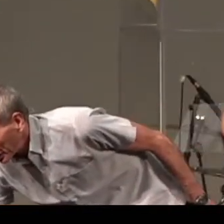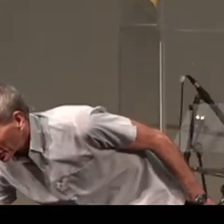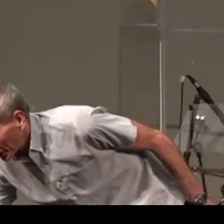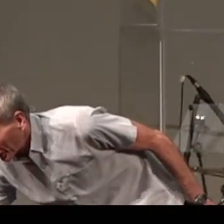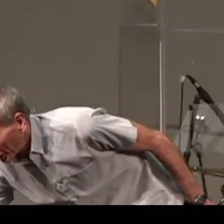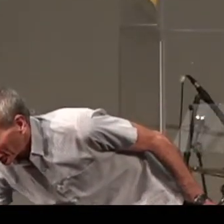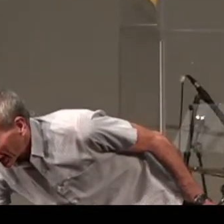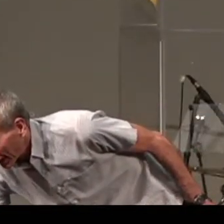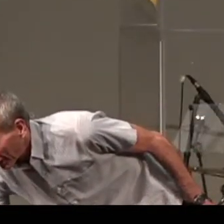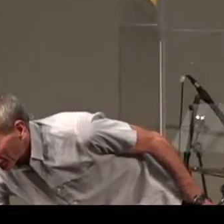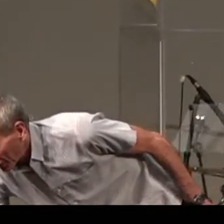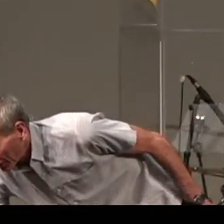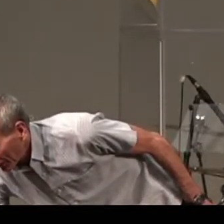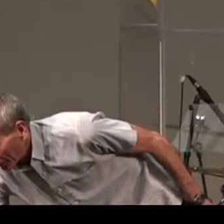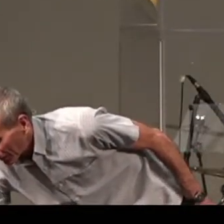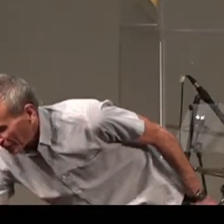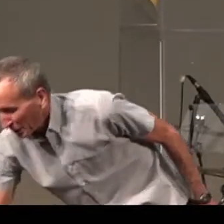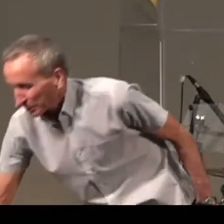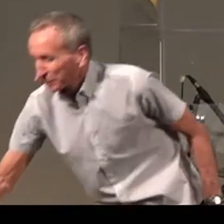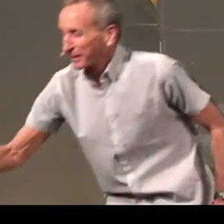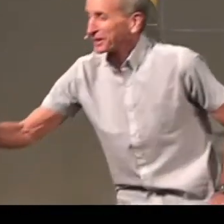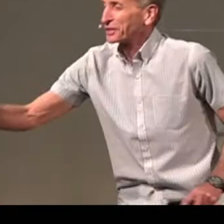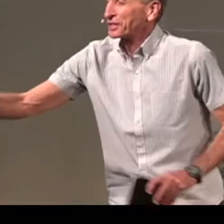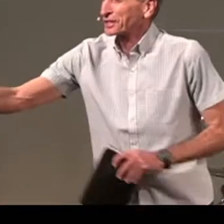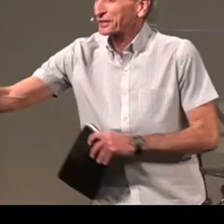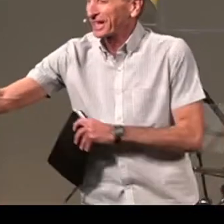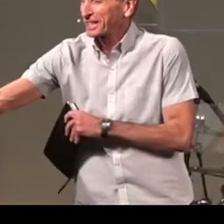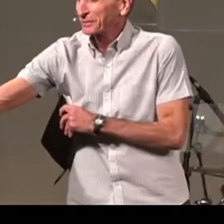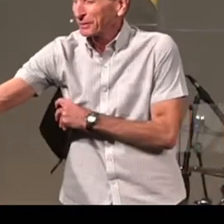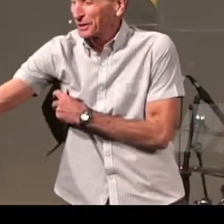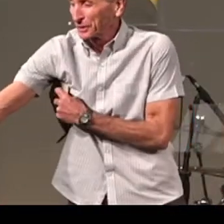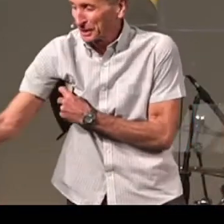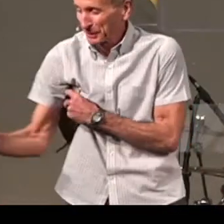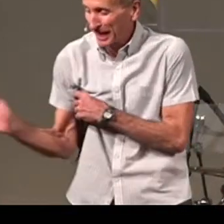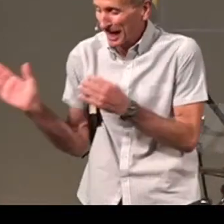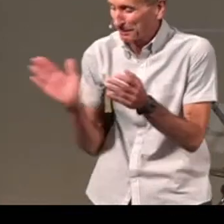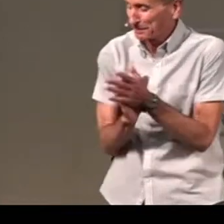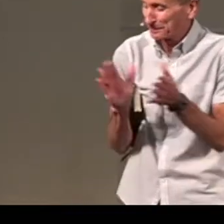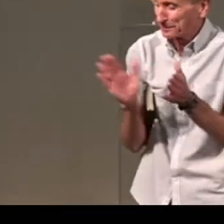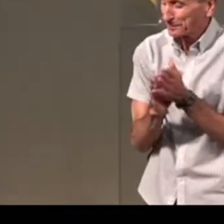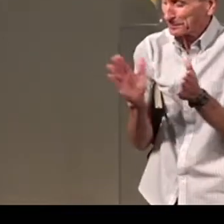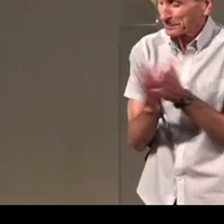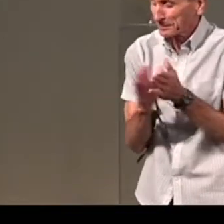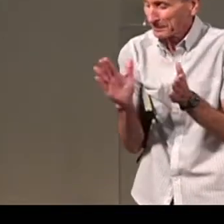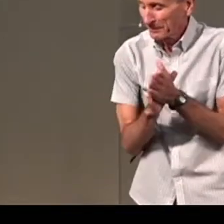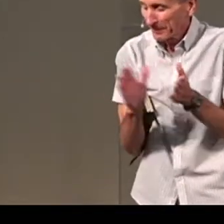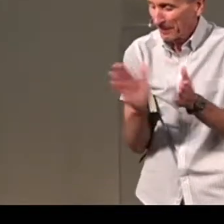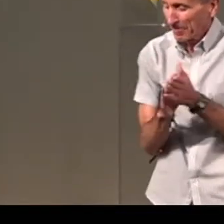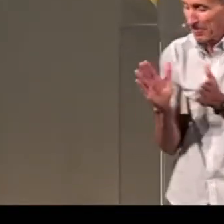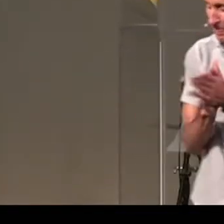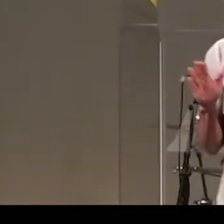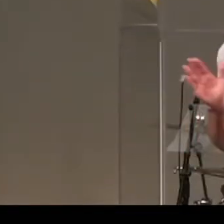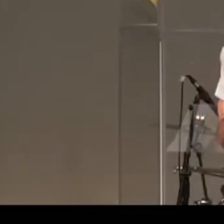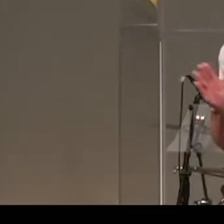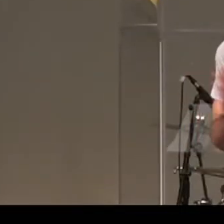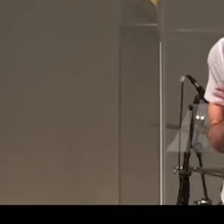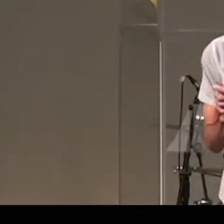good news to share with you, and that is that three people put their faith in Jesus Christ, and we rejoice with that.